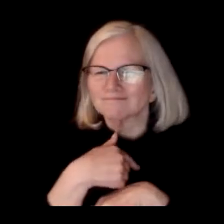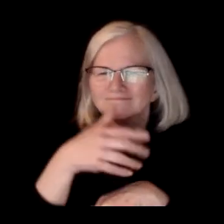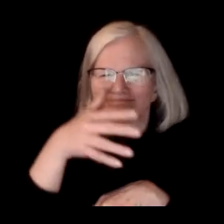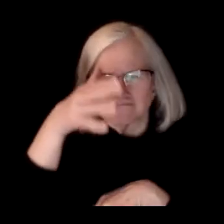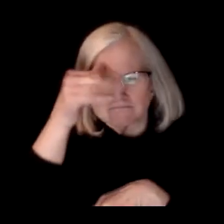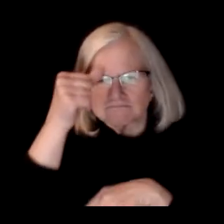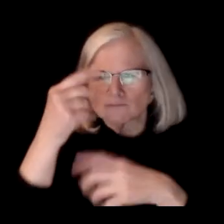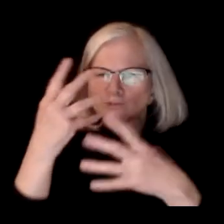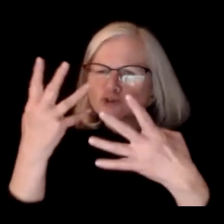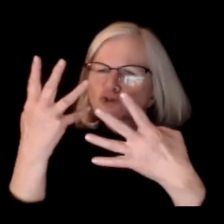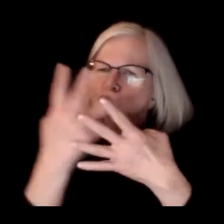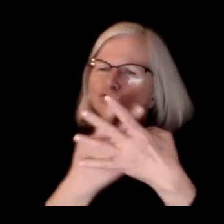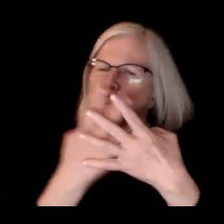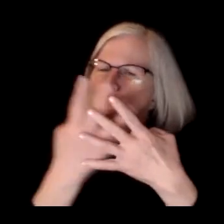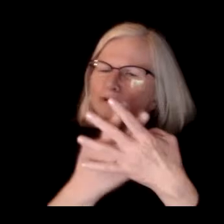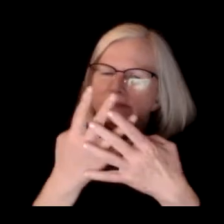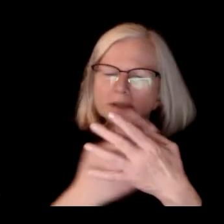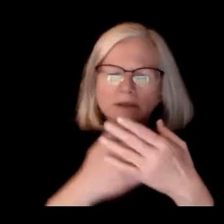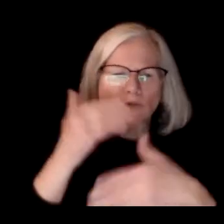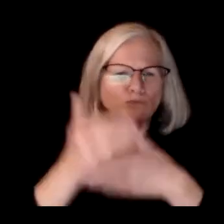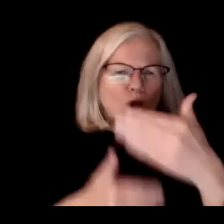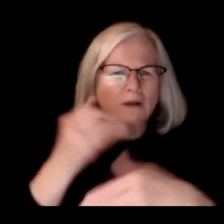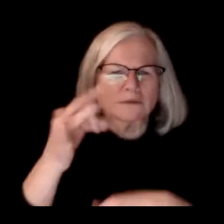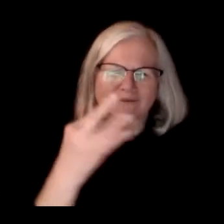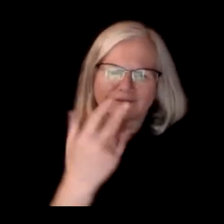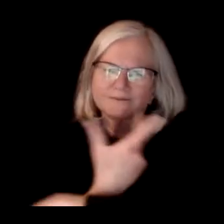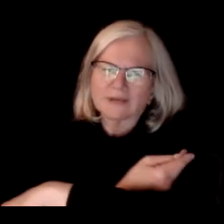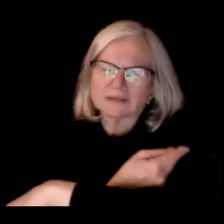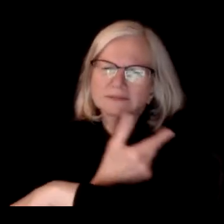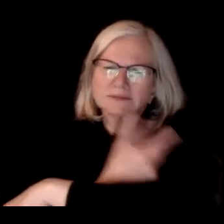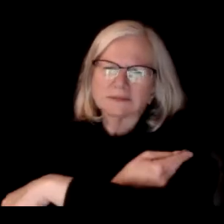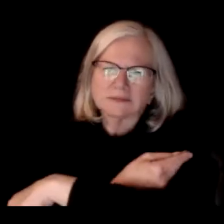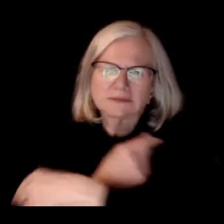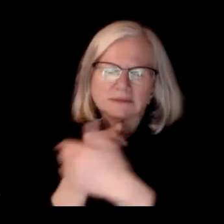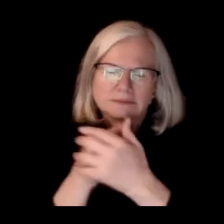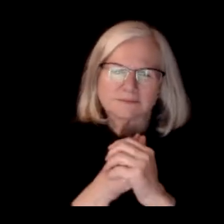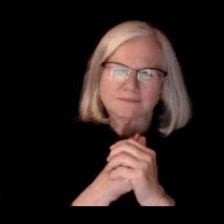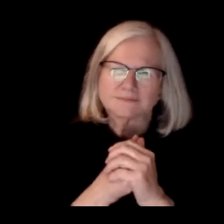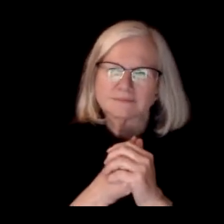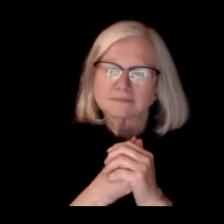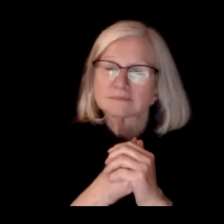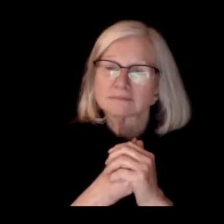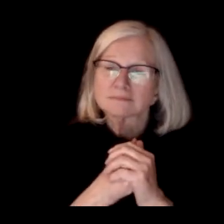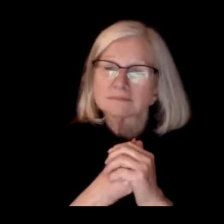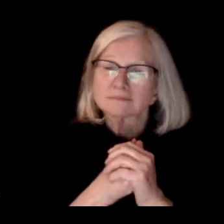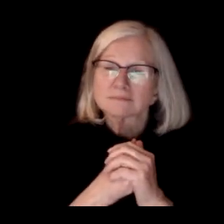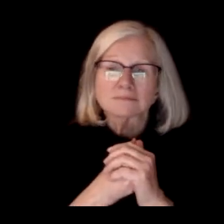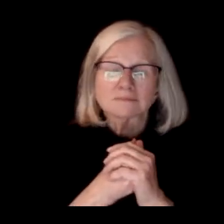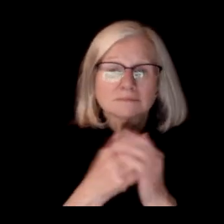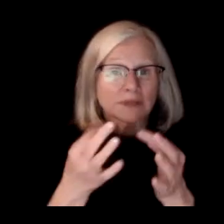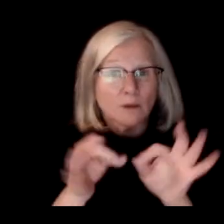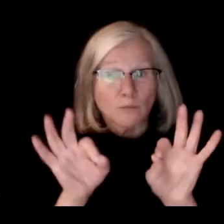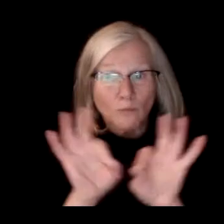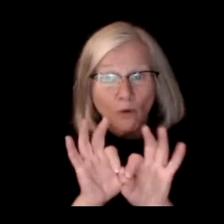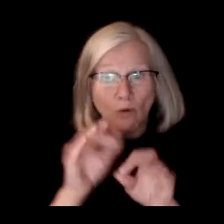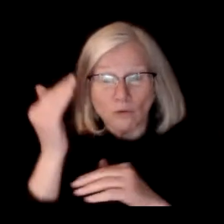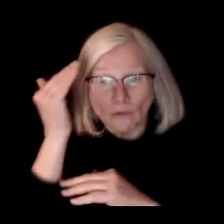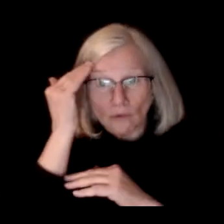was improved and streamlined in order to make progress more rapidly possible.